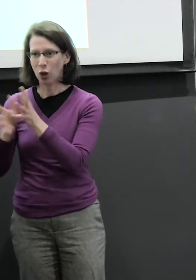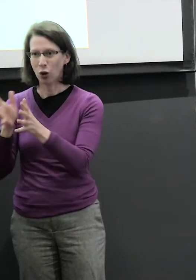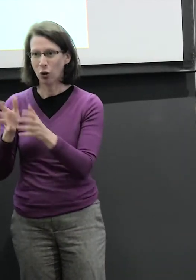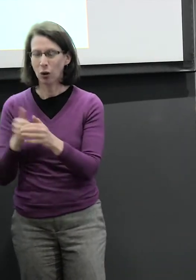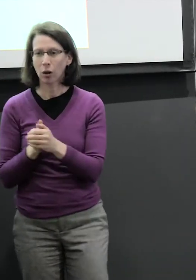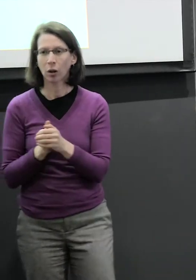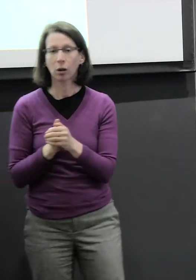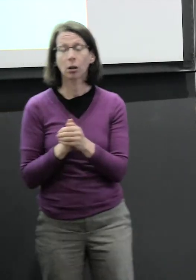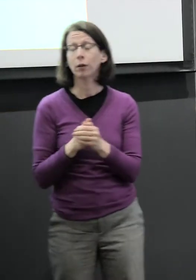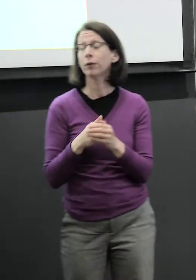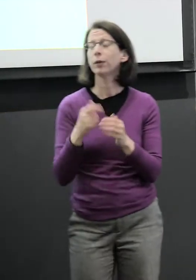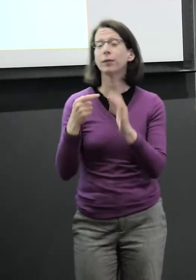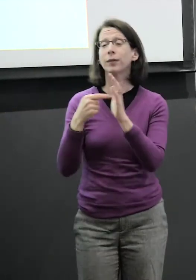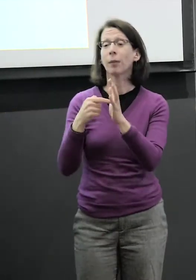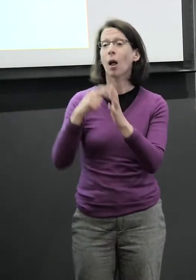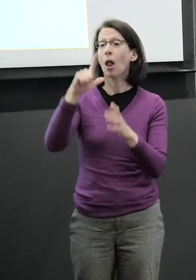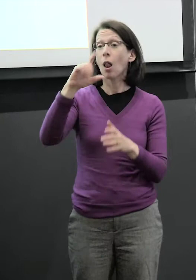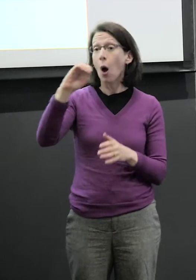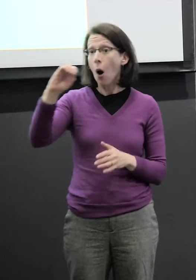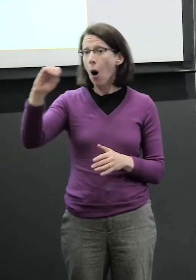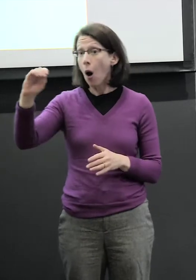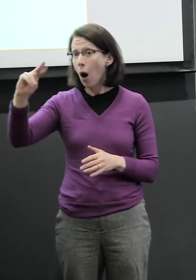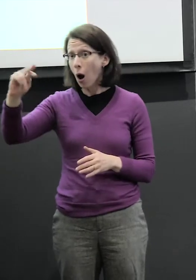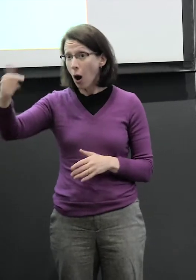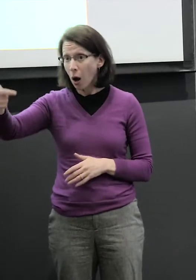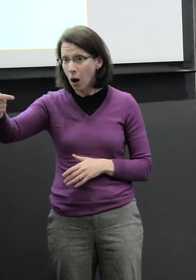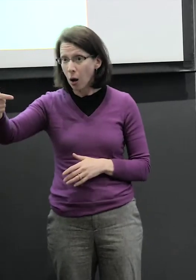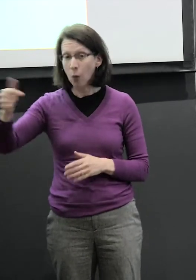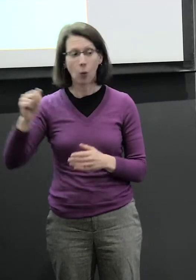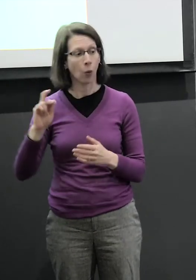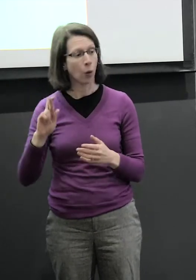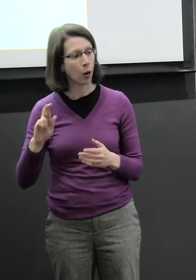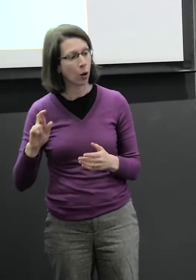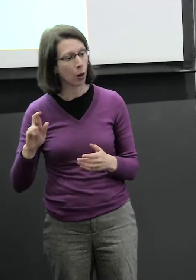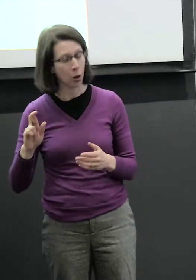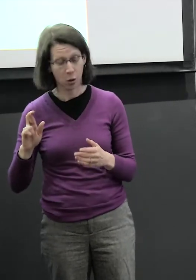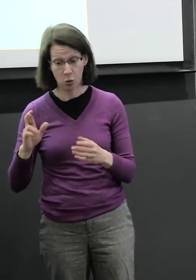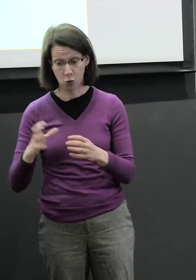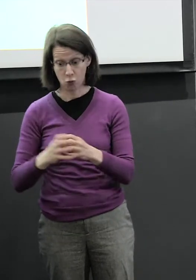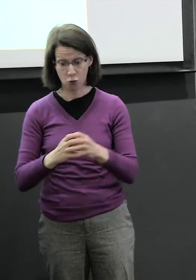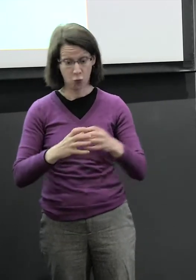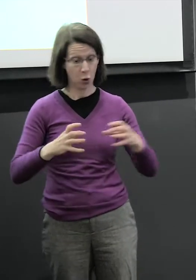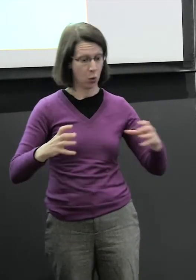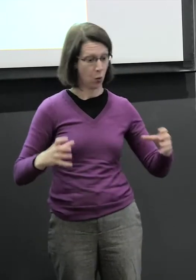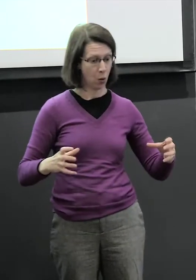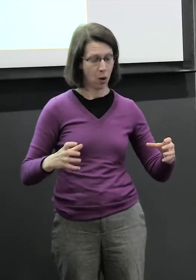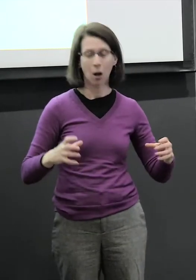got in long, or that you got in grow.